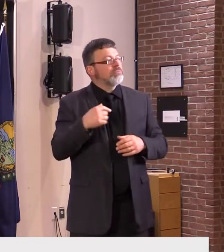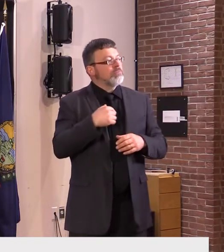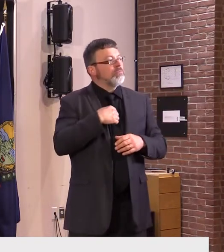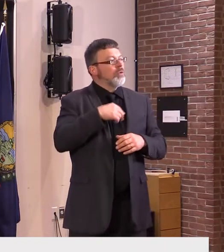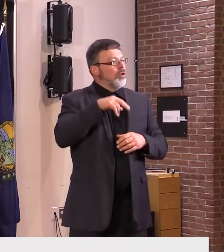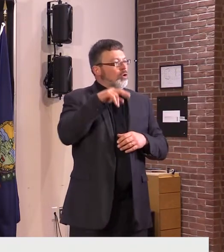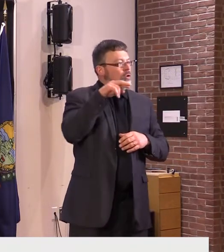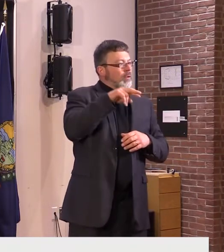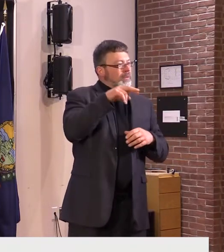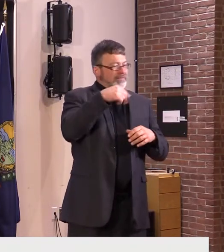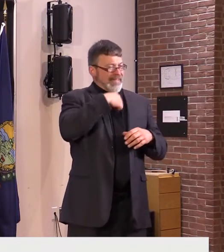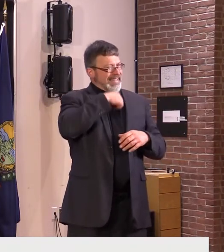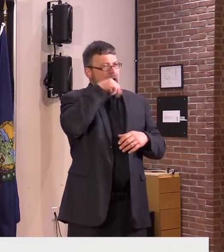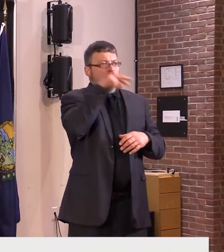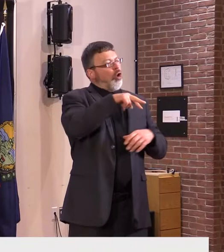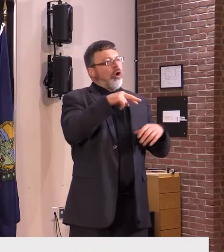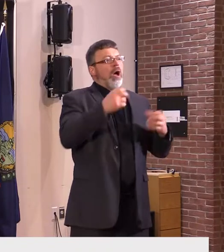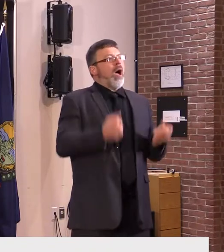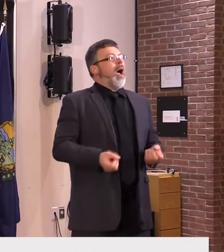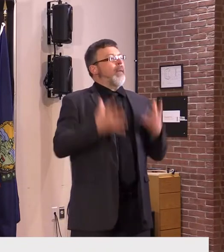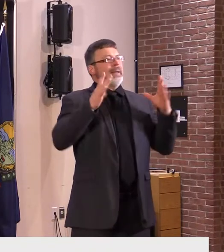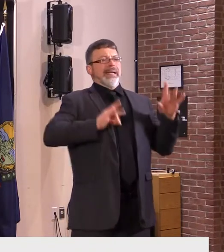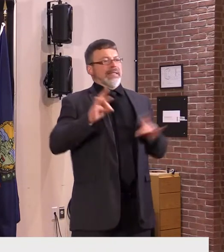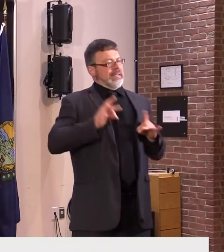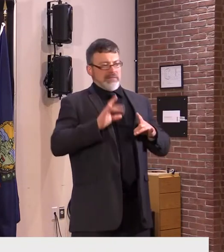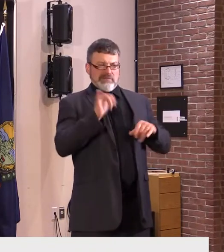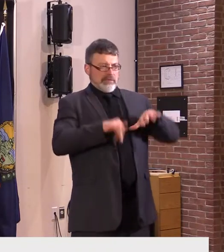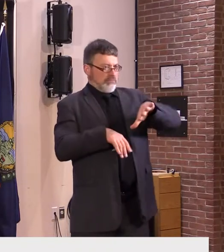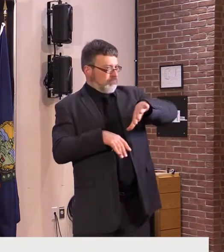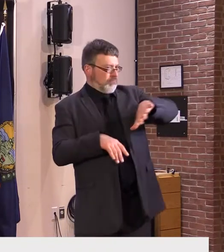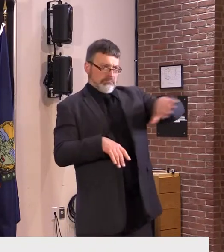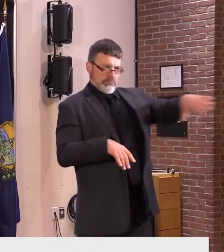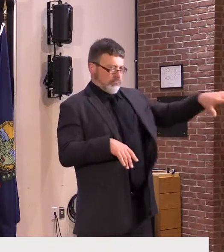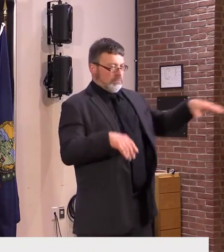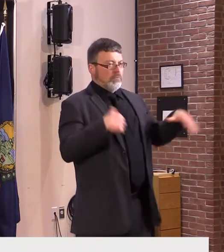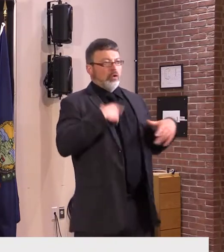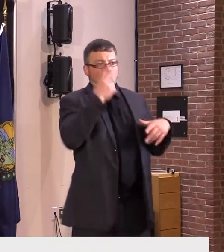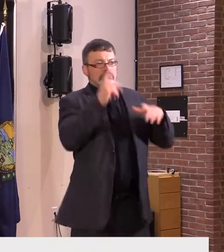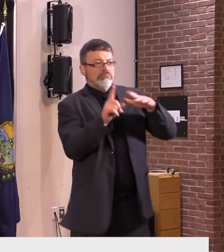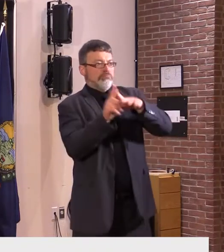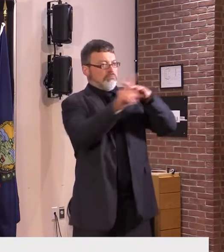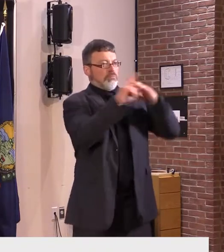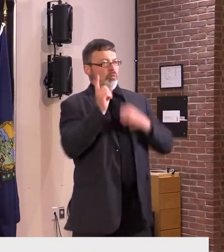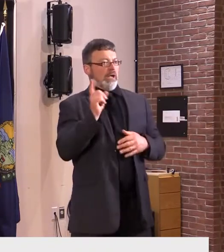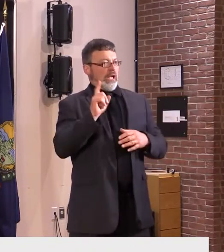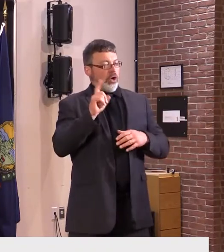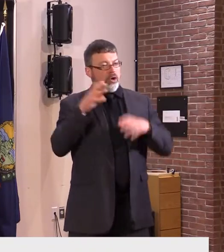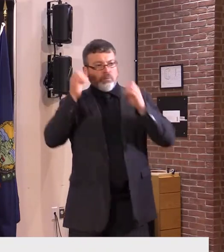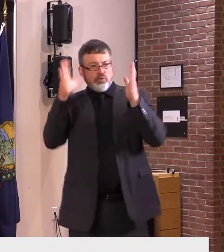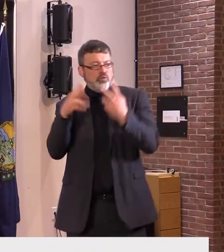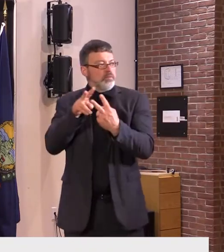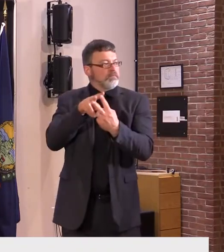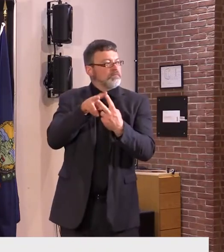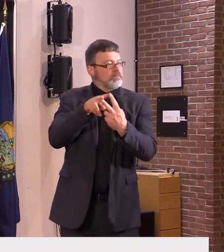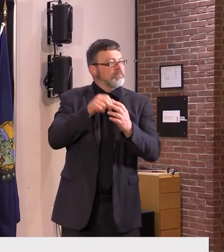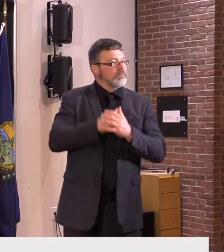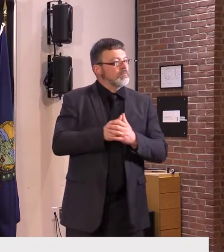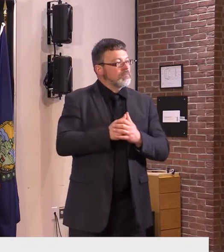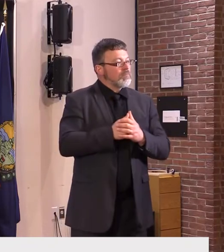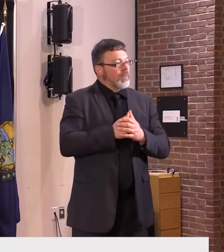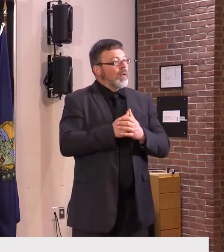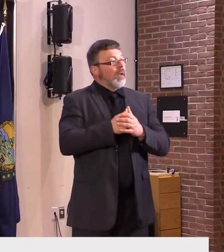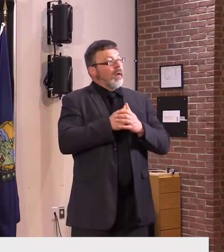It still includes case trends, though, impact on hospitals, numbers of outbreaks, and vaccination